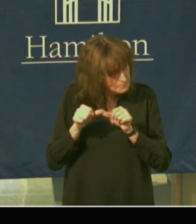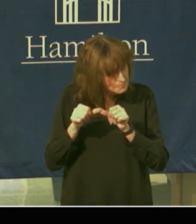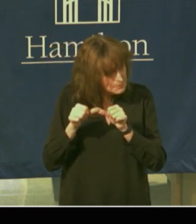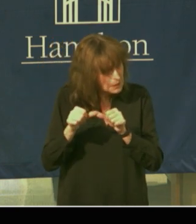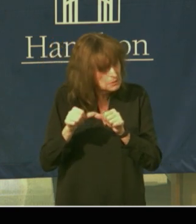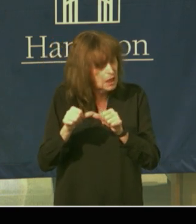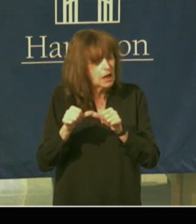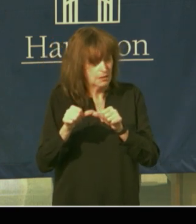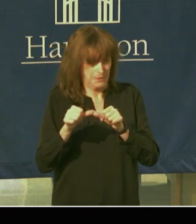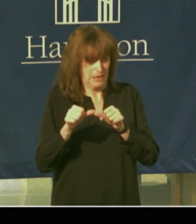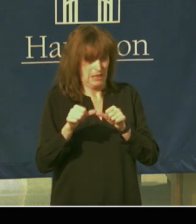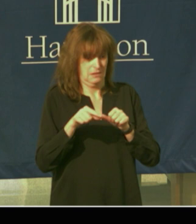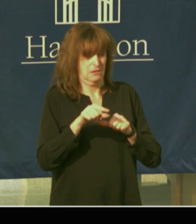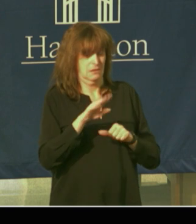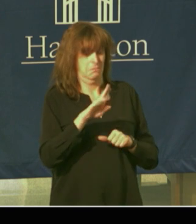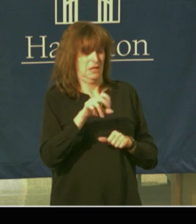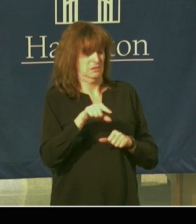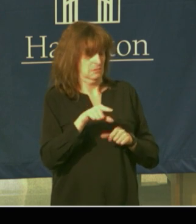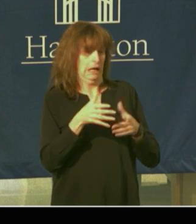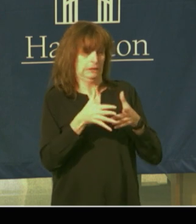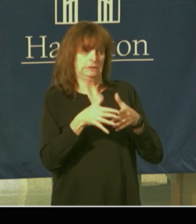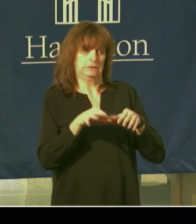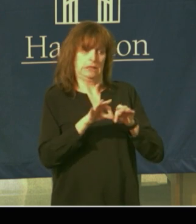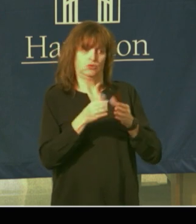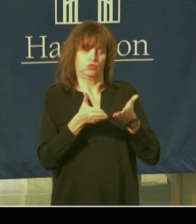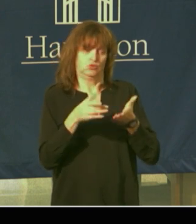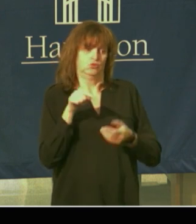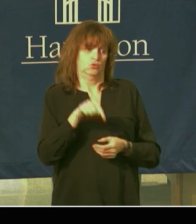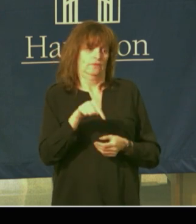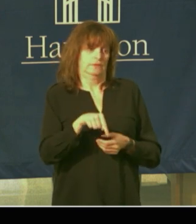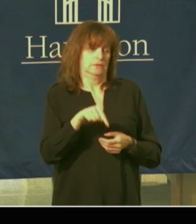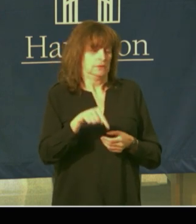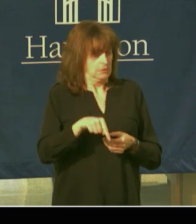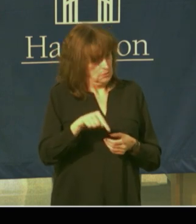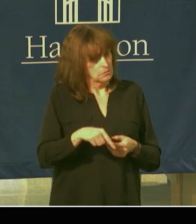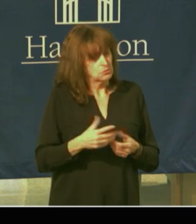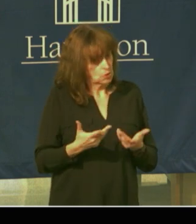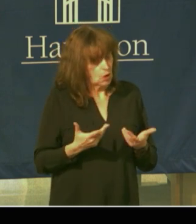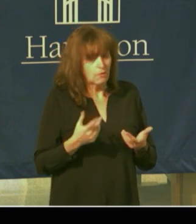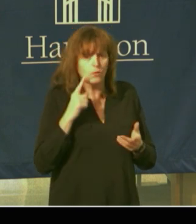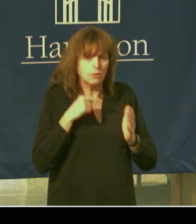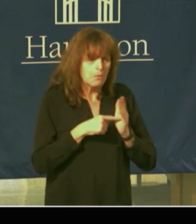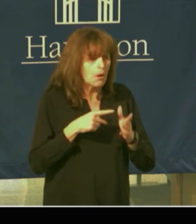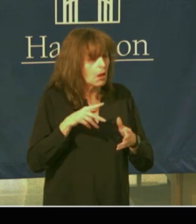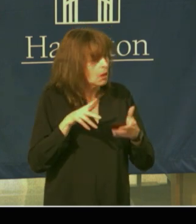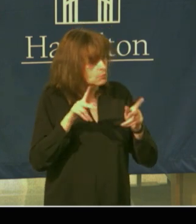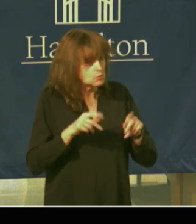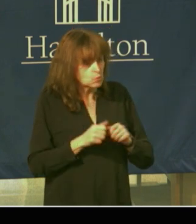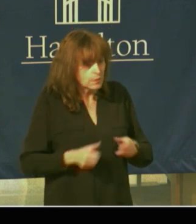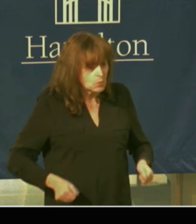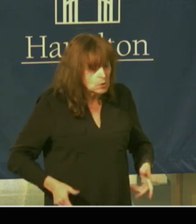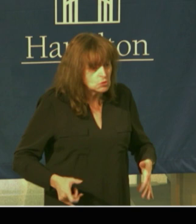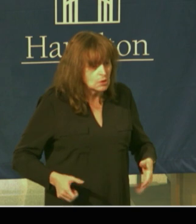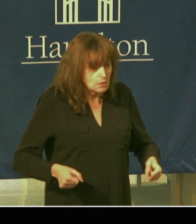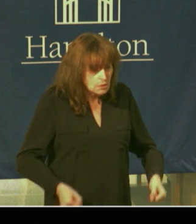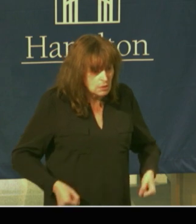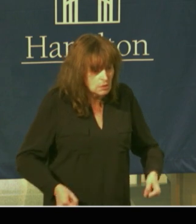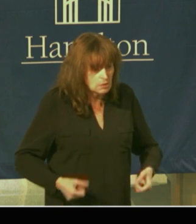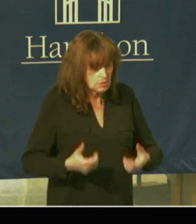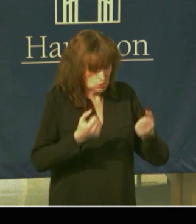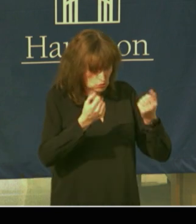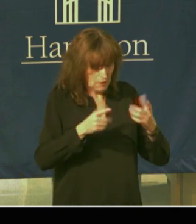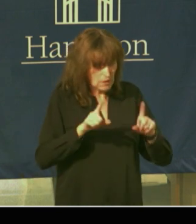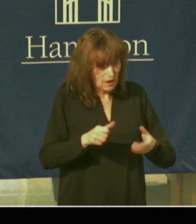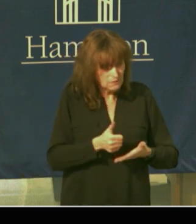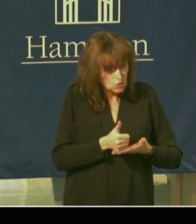that, for instance, people with personal mobility devices are often assisted onto the buses by the drivers. That's often done through the